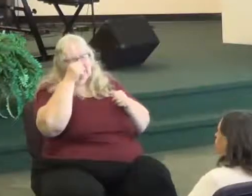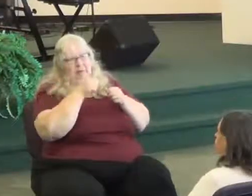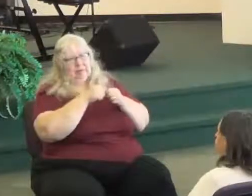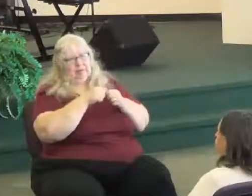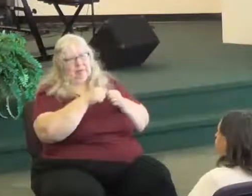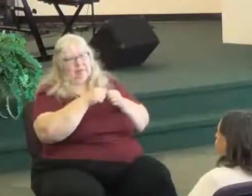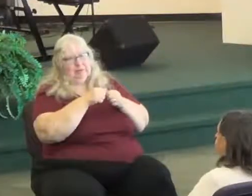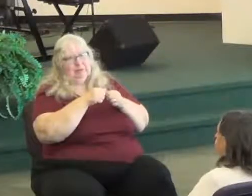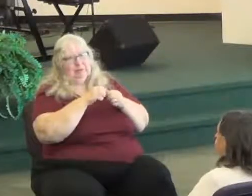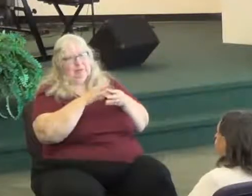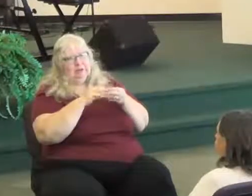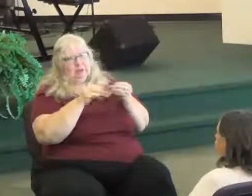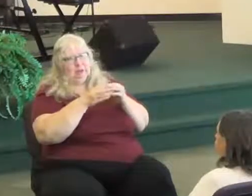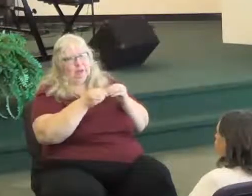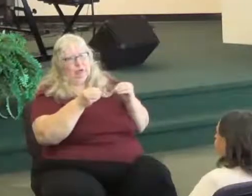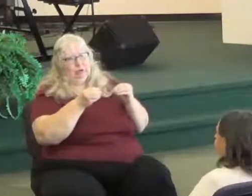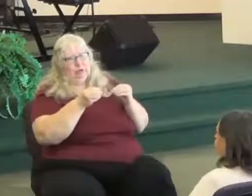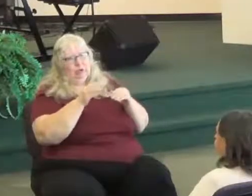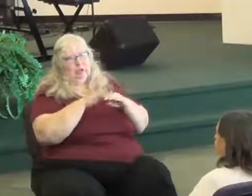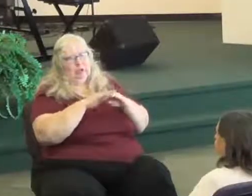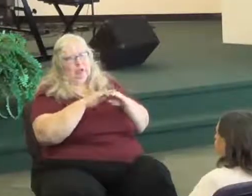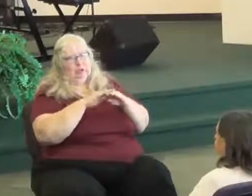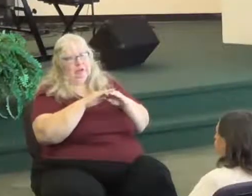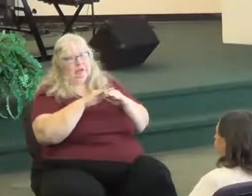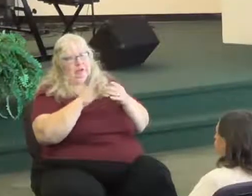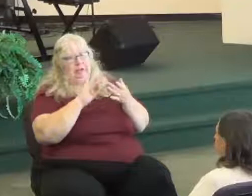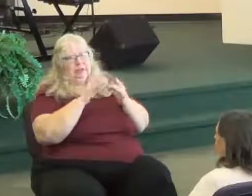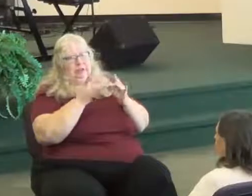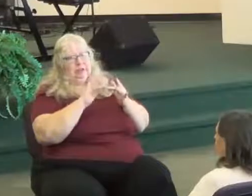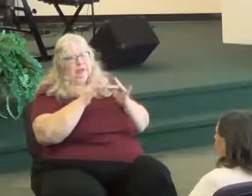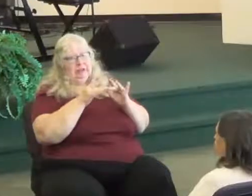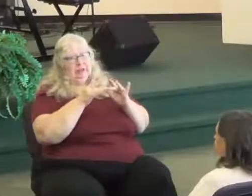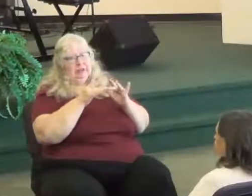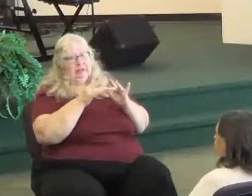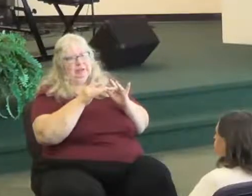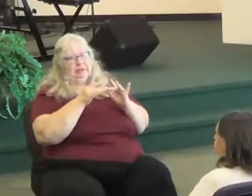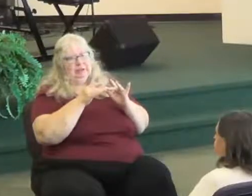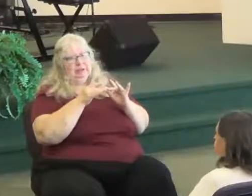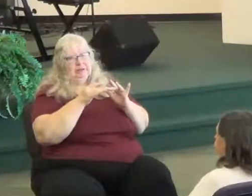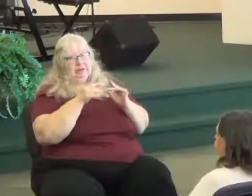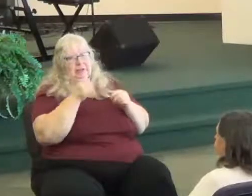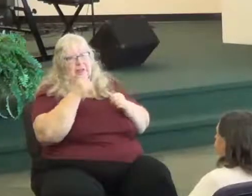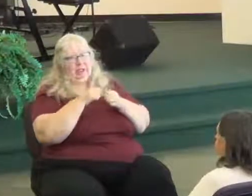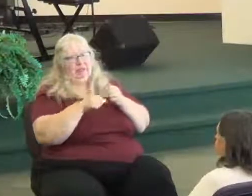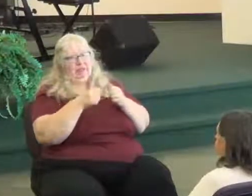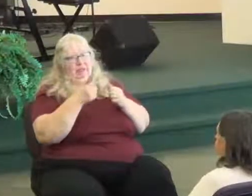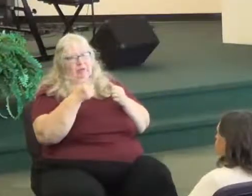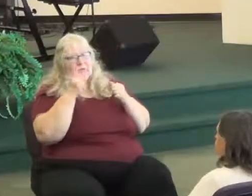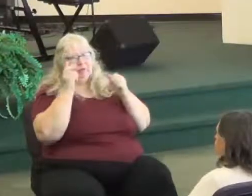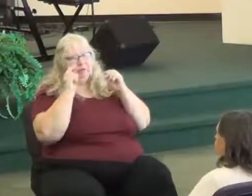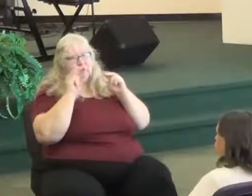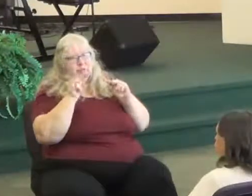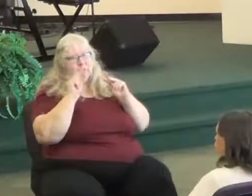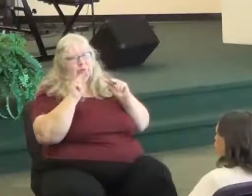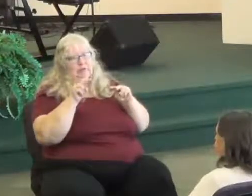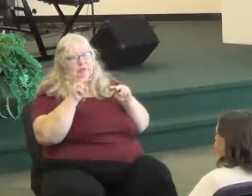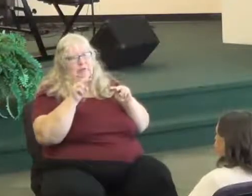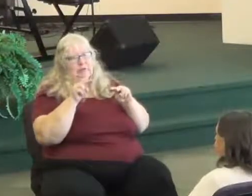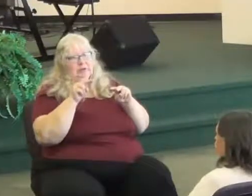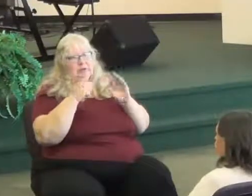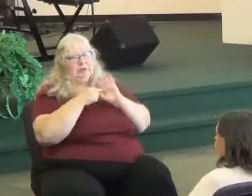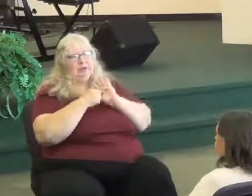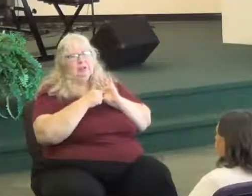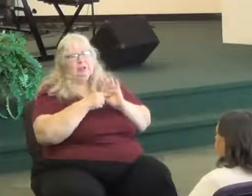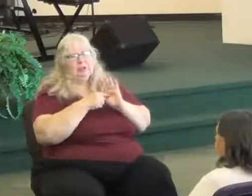online that went viral. In the story, it was a video thing that you could watch, video article thing. And what it